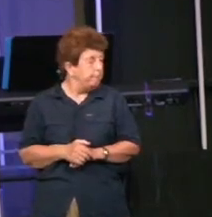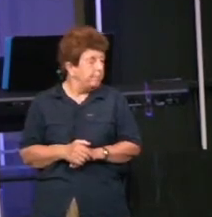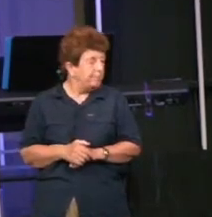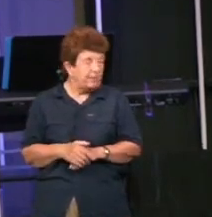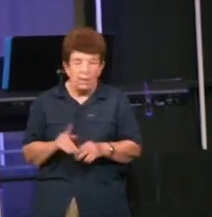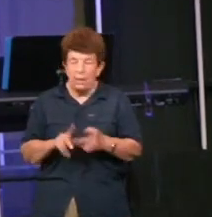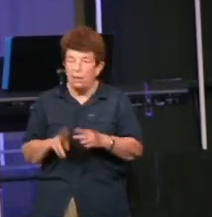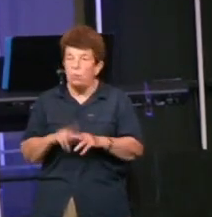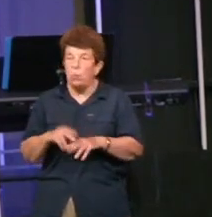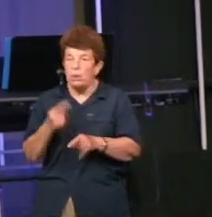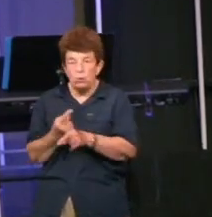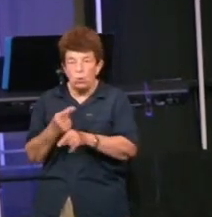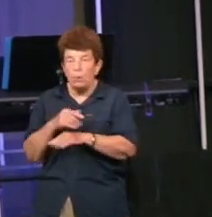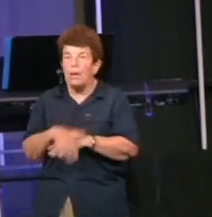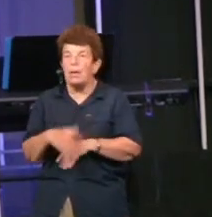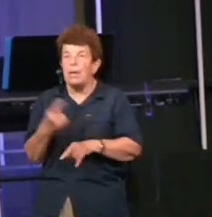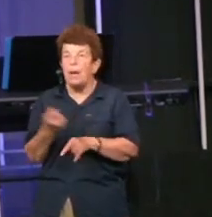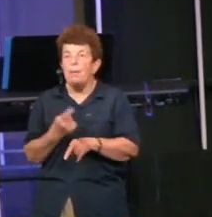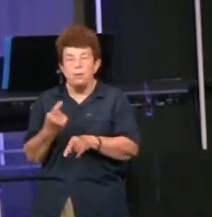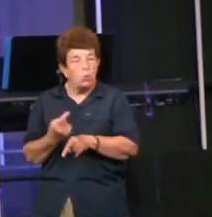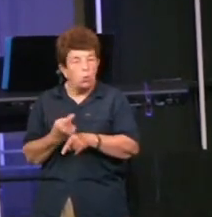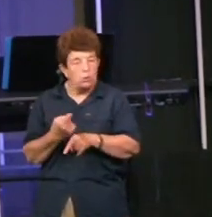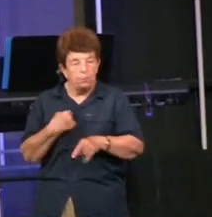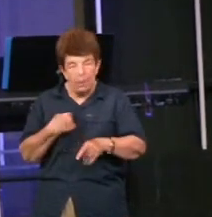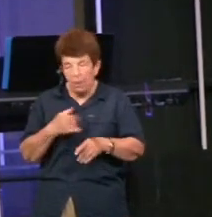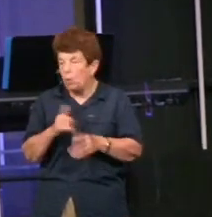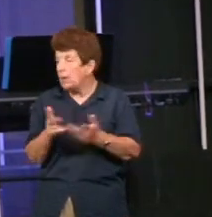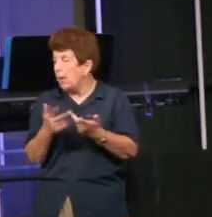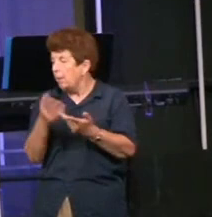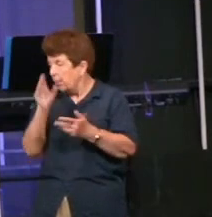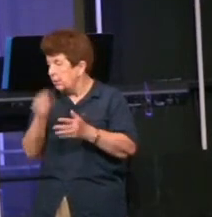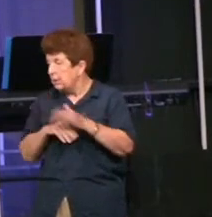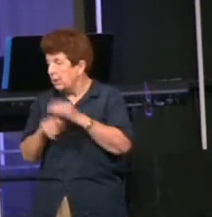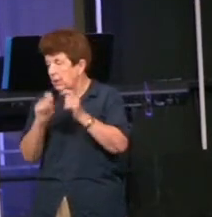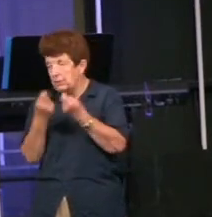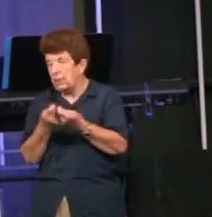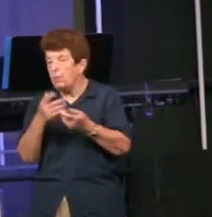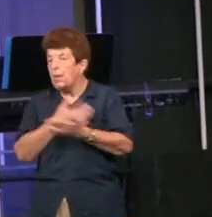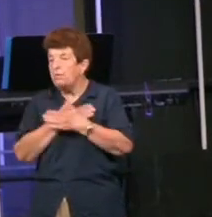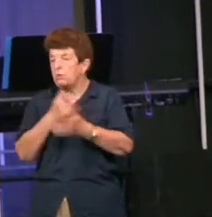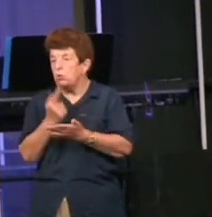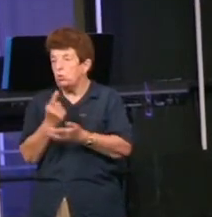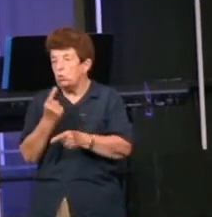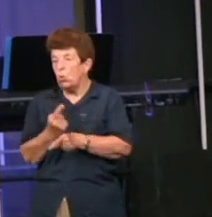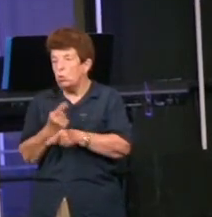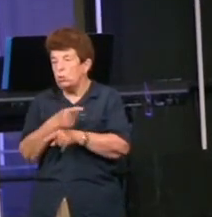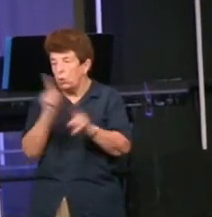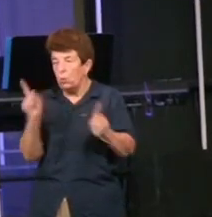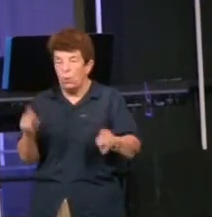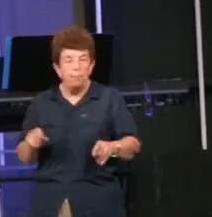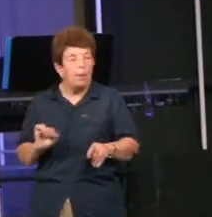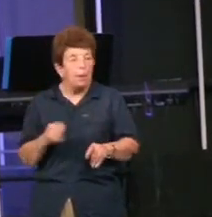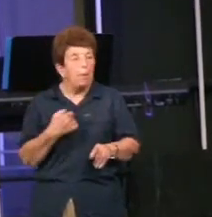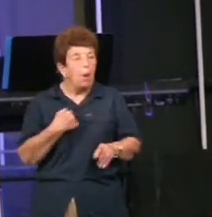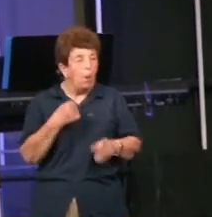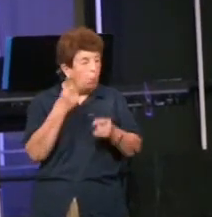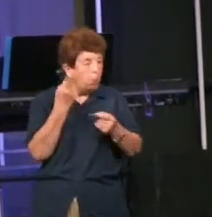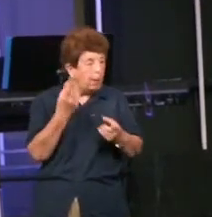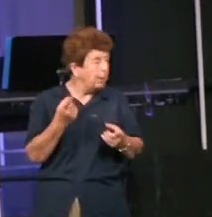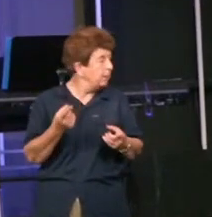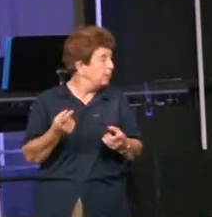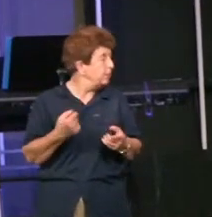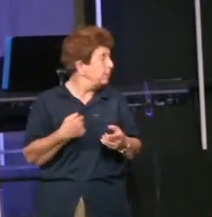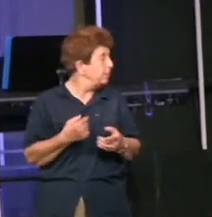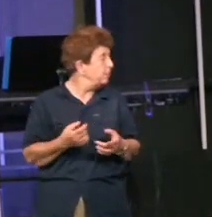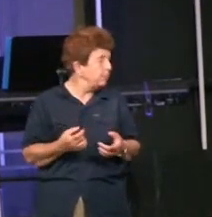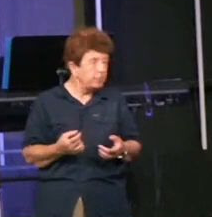And if you want to chat about that, come see me or one of the team. We'd love to talk through that with you. But I'm also conscious, I was conscious as I was